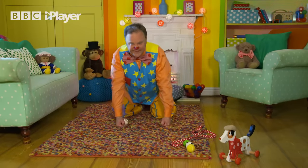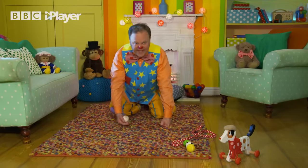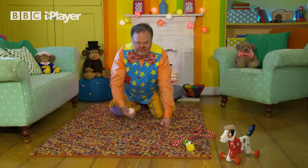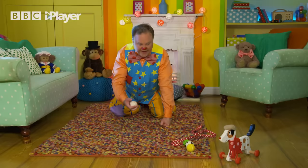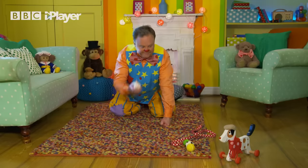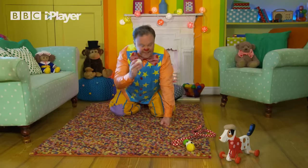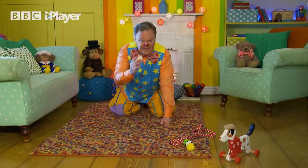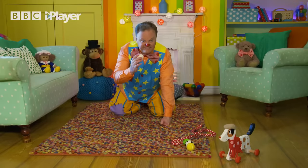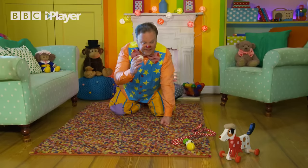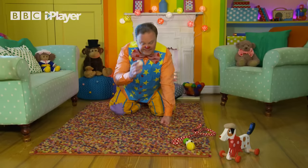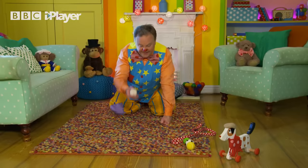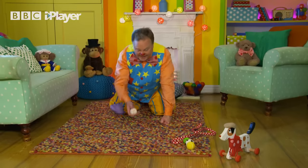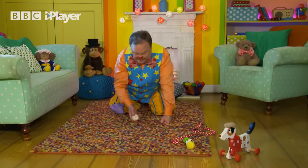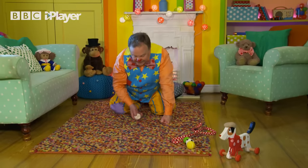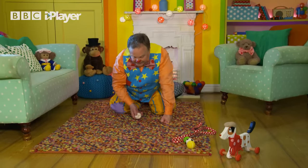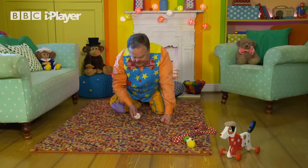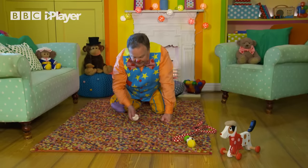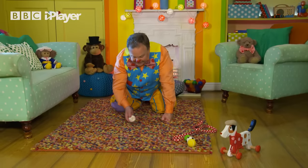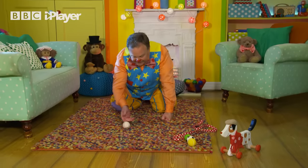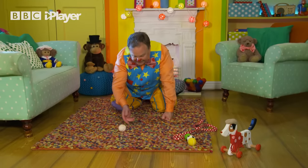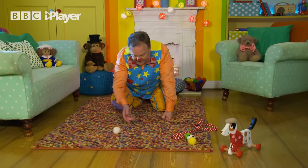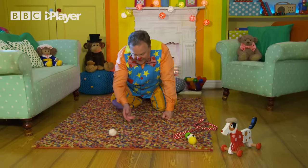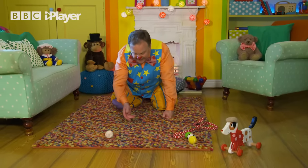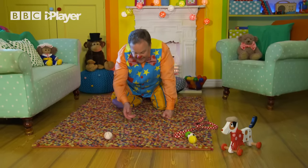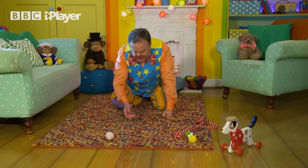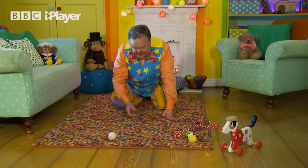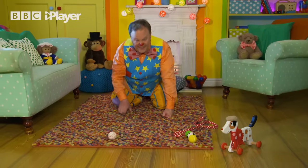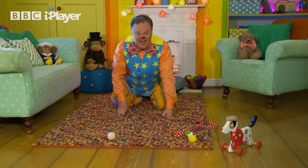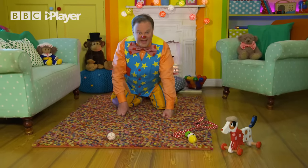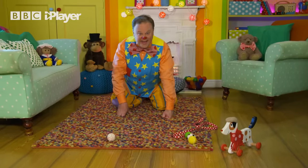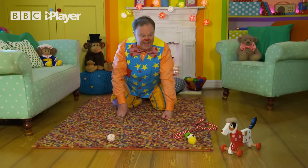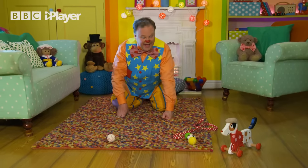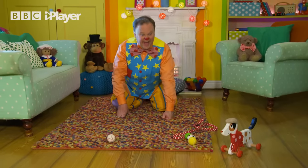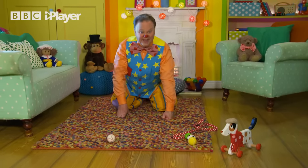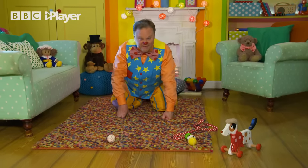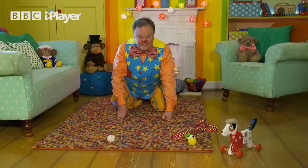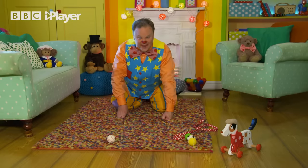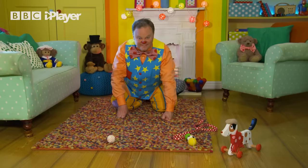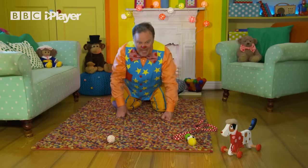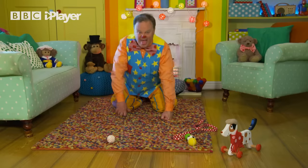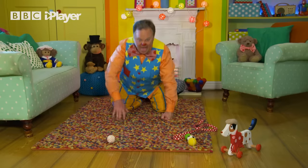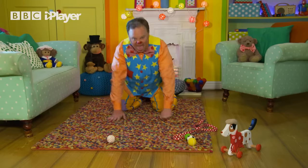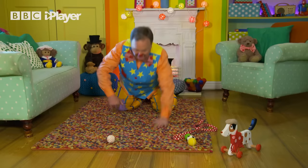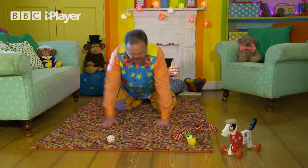Here we go. First, I throw the ball like this. Then, I fetch it.